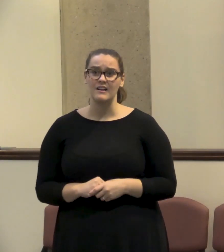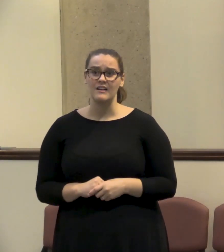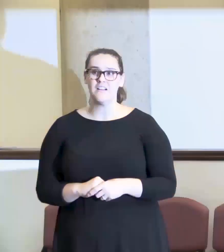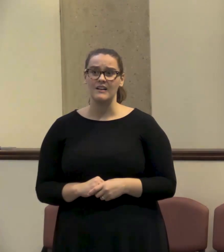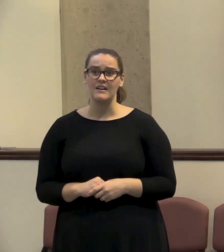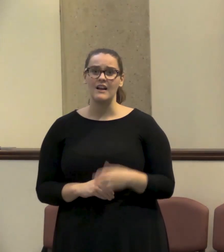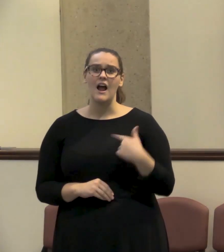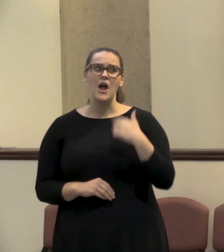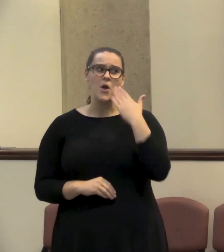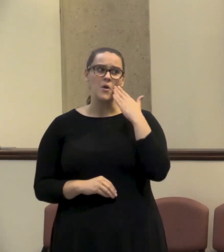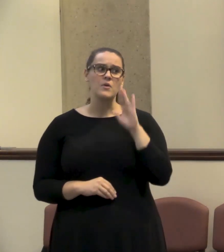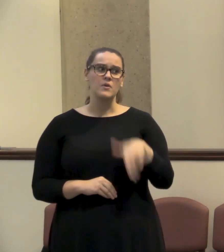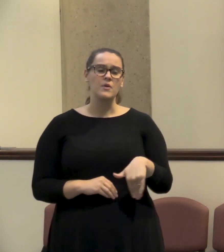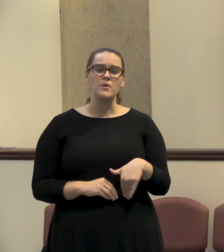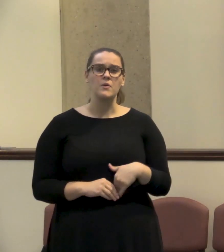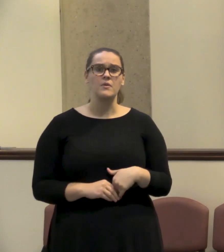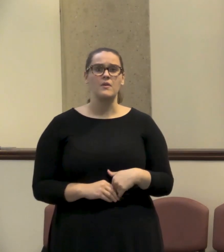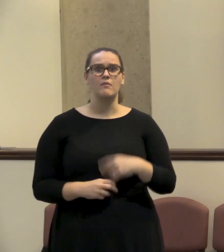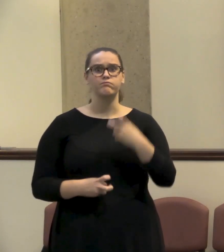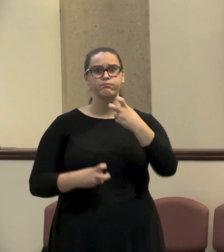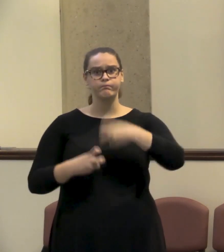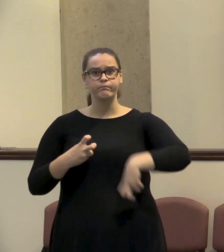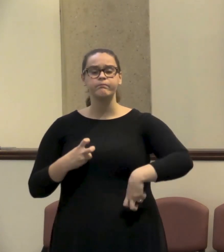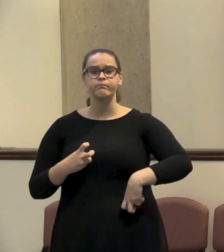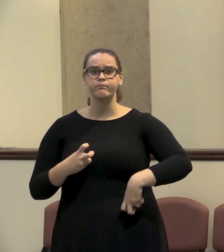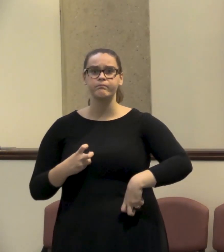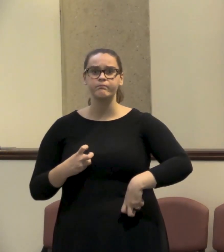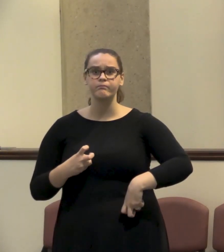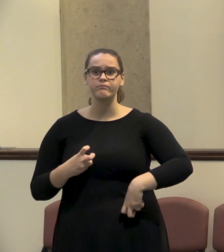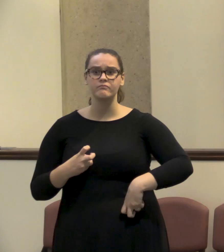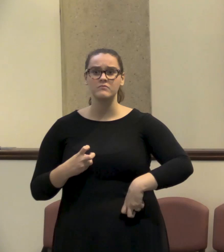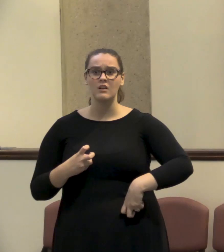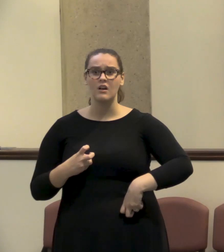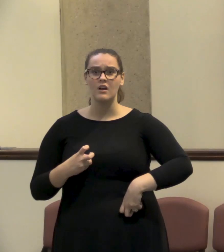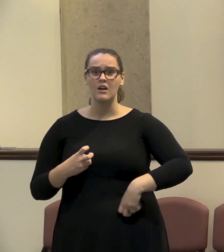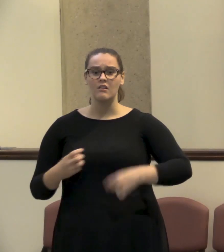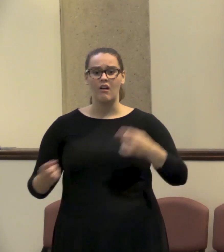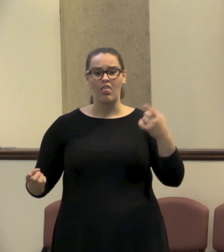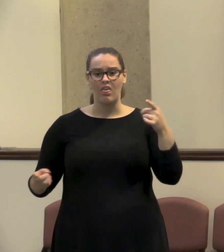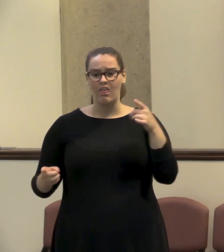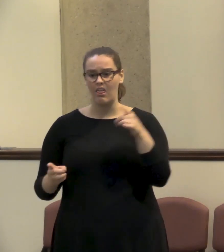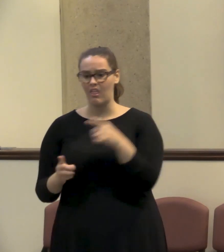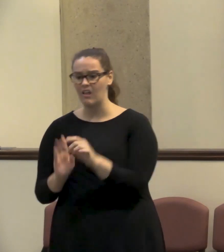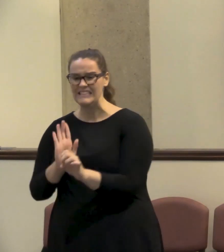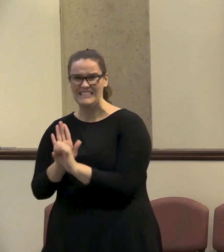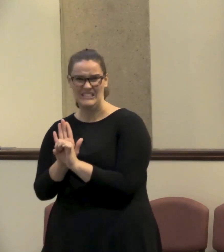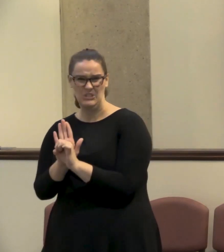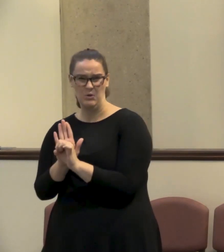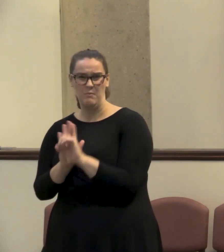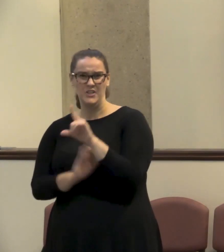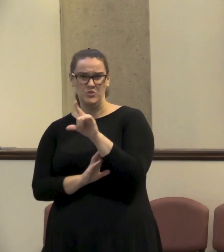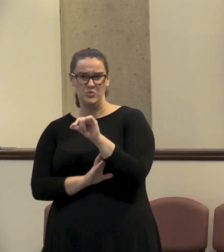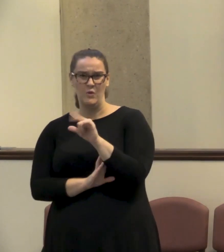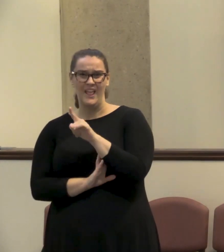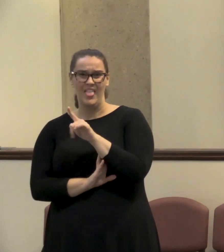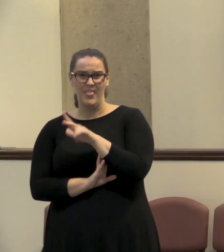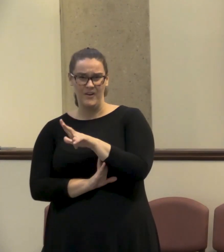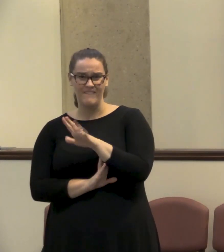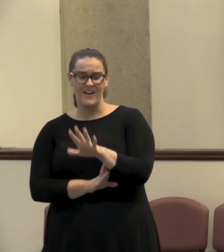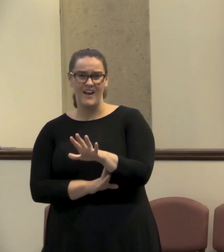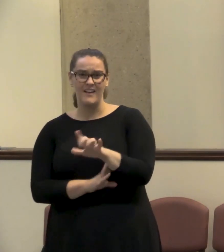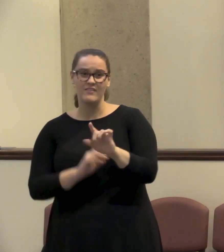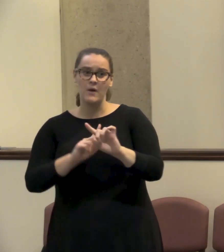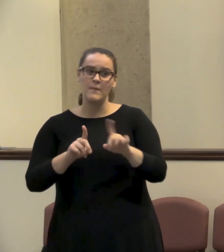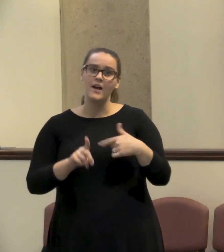And I knew that it was going to be really hard to get to zero by 2035. But on the other hand, if we had picked a